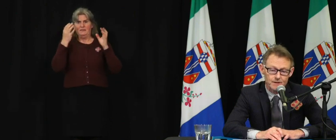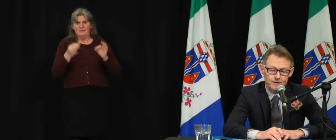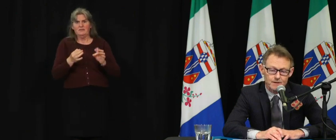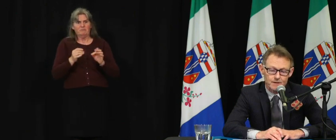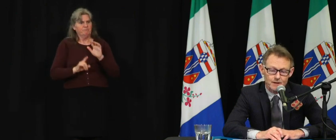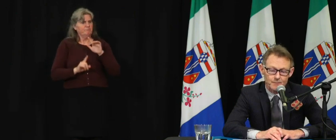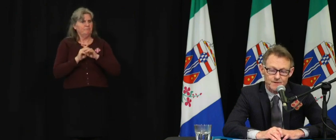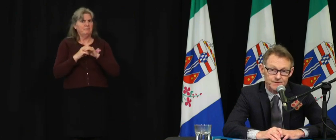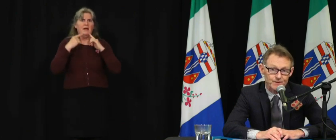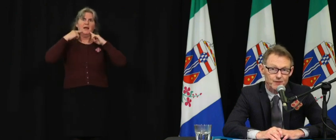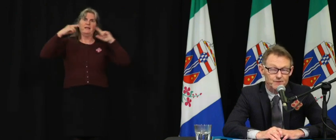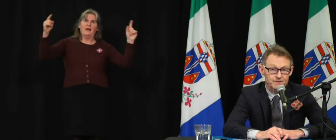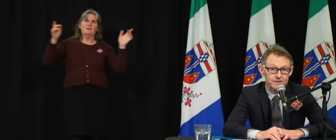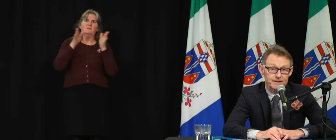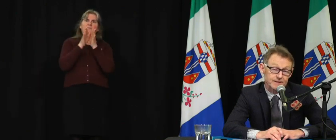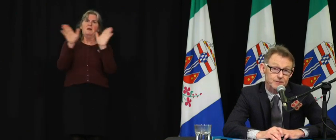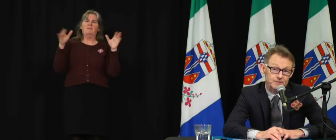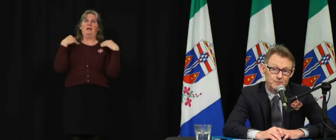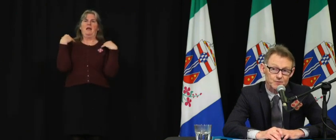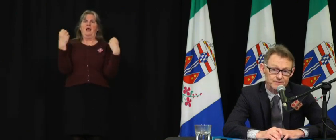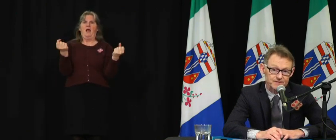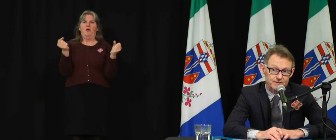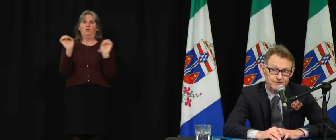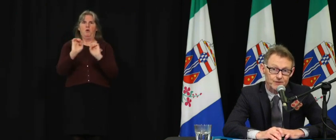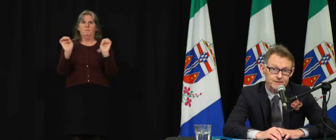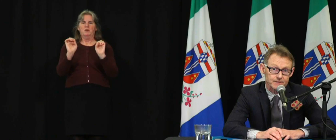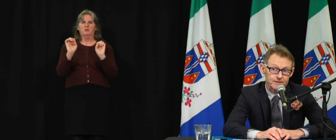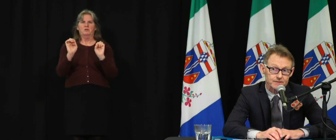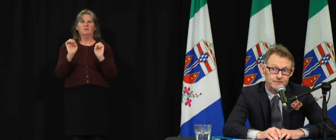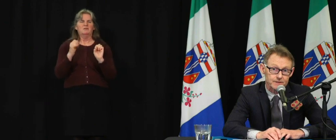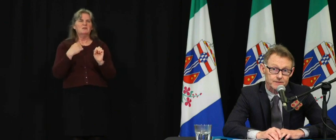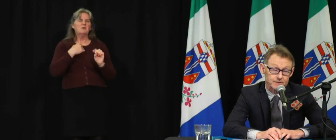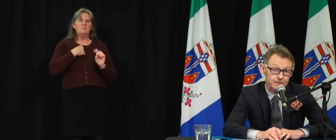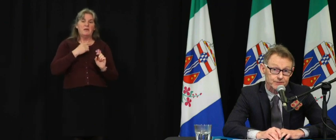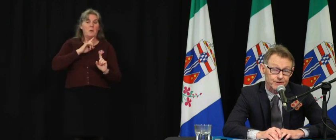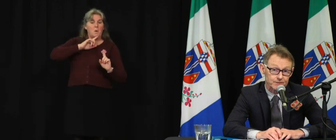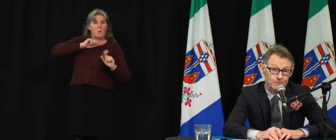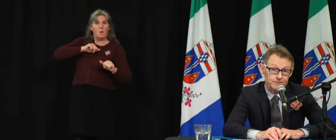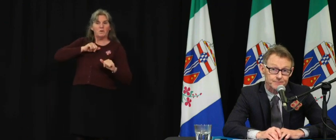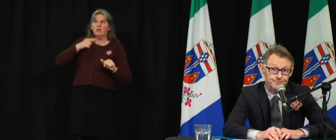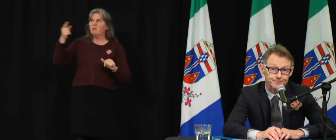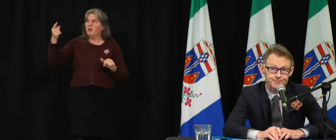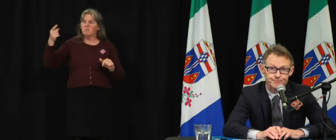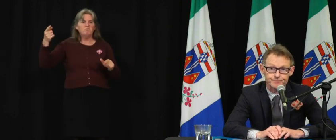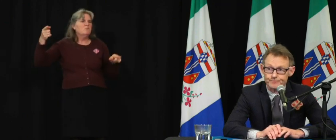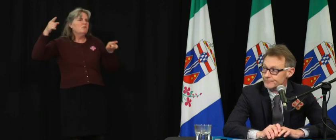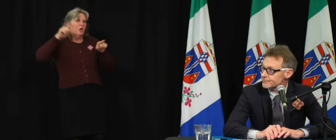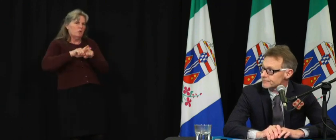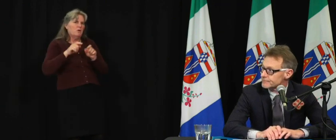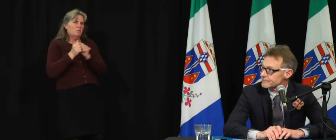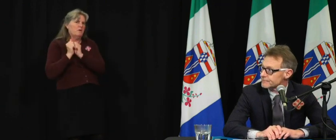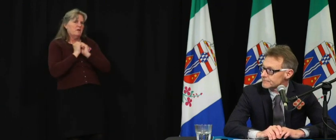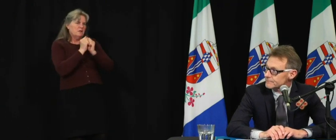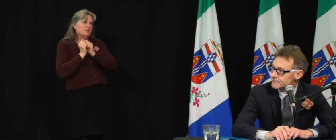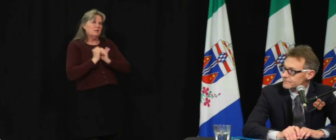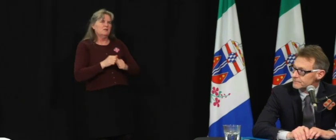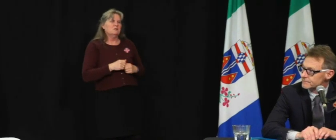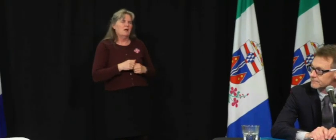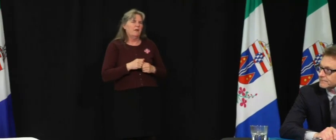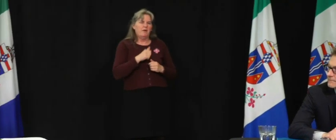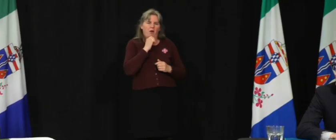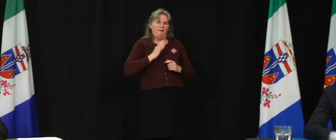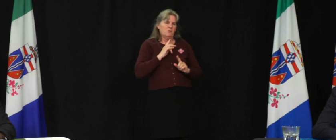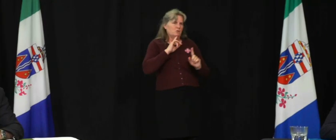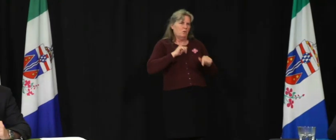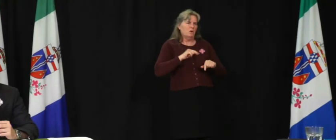emergency. So that was, let's say, it was a mutual decision rather than a direct order. And it's a very good